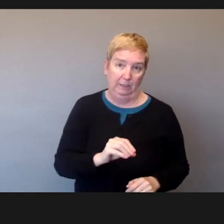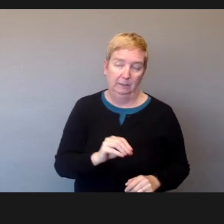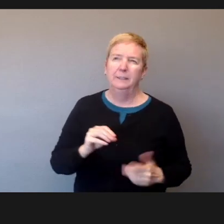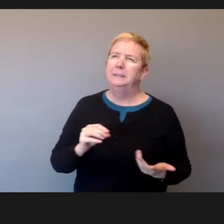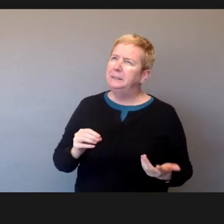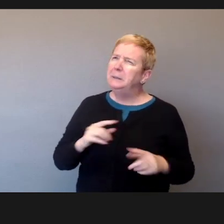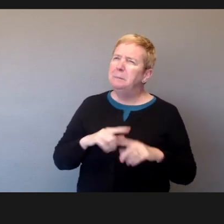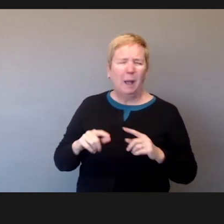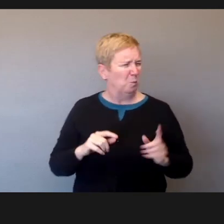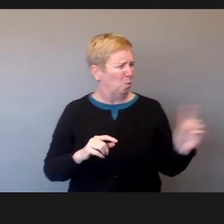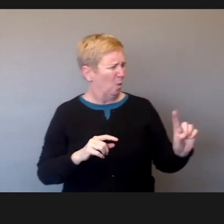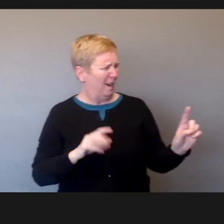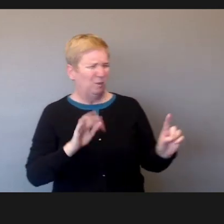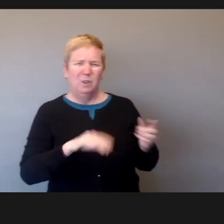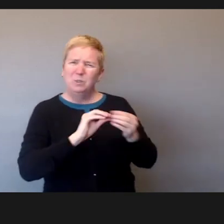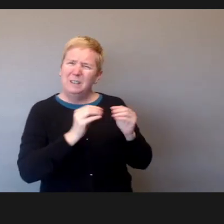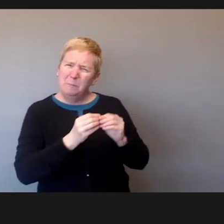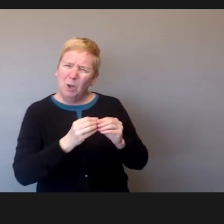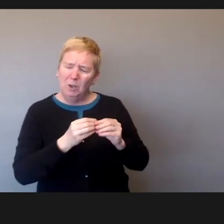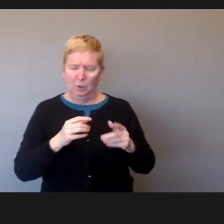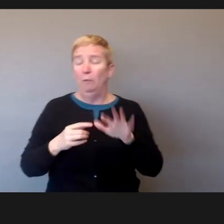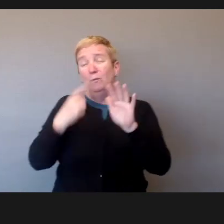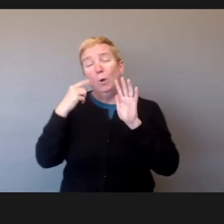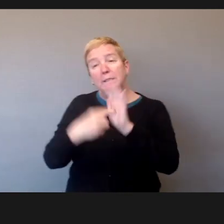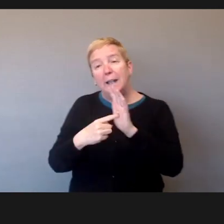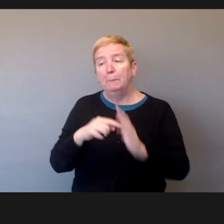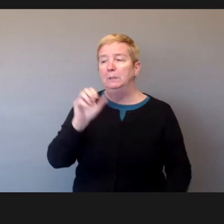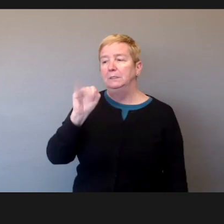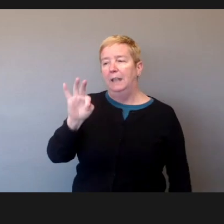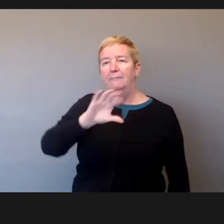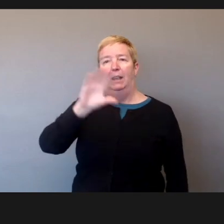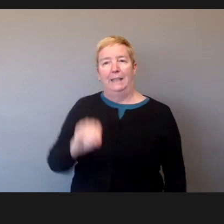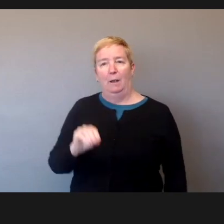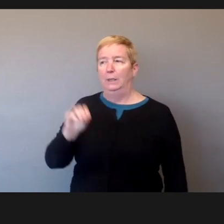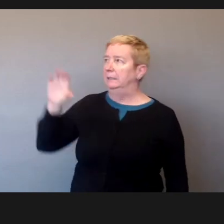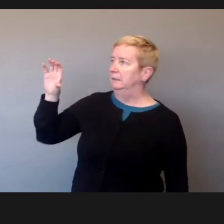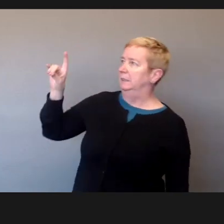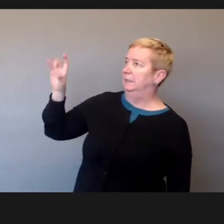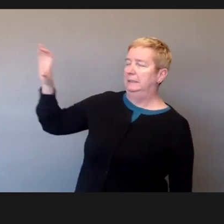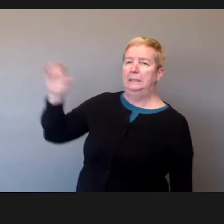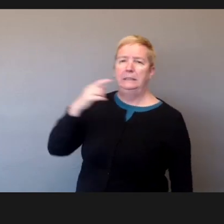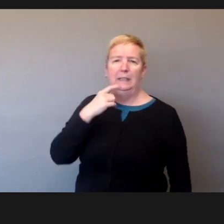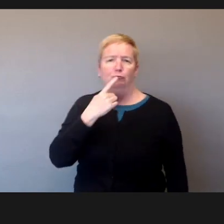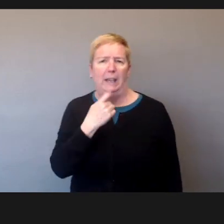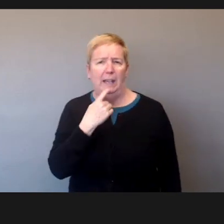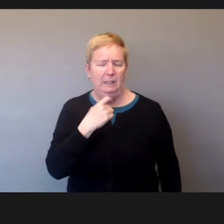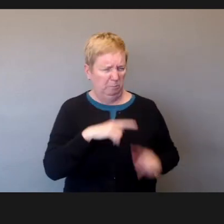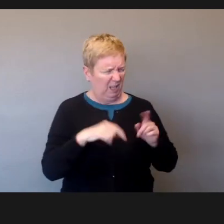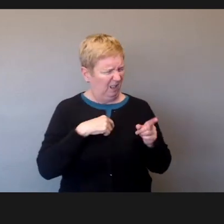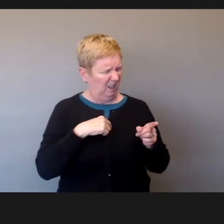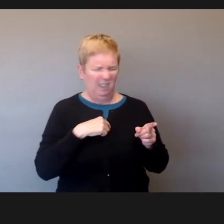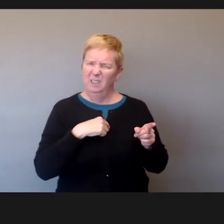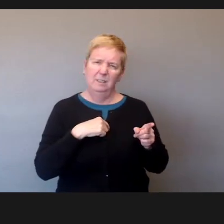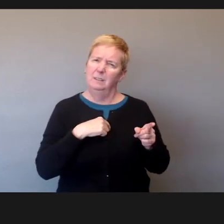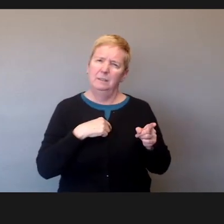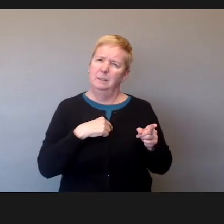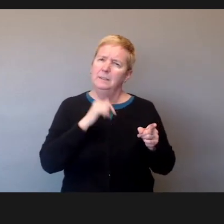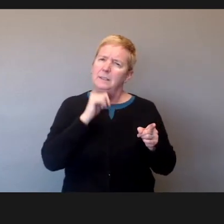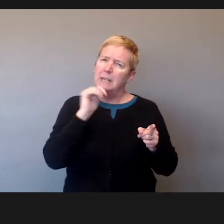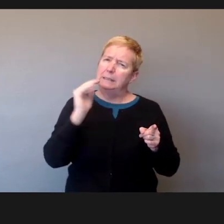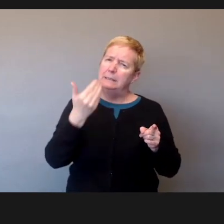to cross-reference. Santa Fe County is one of the red counties. Their hospital rate doesn't correspond to our